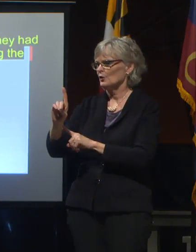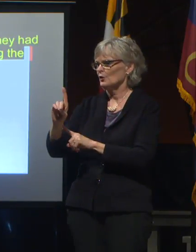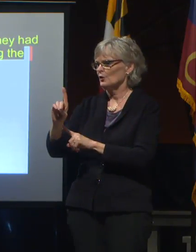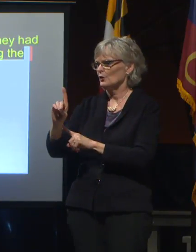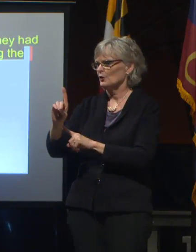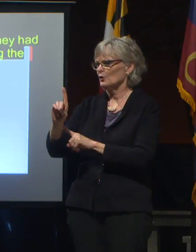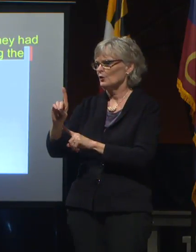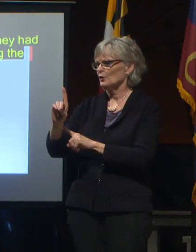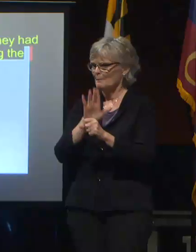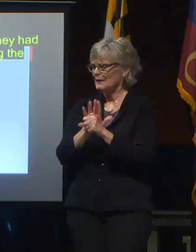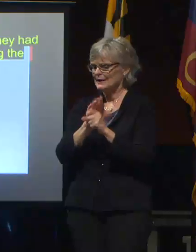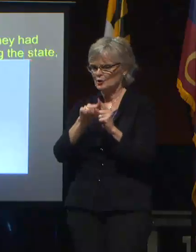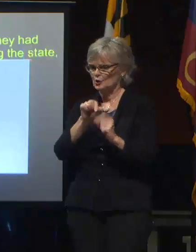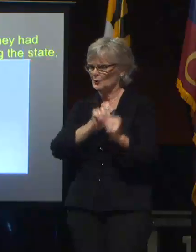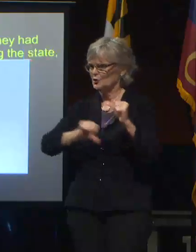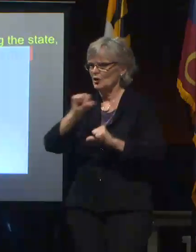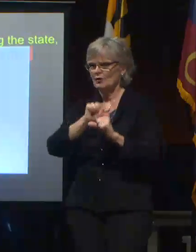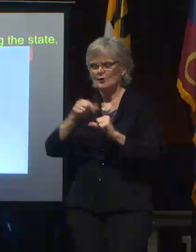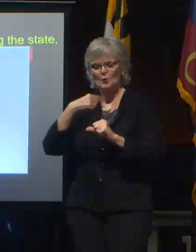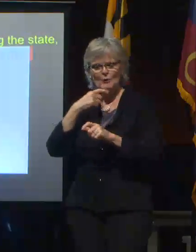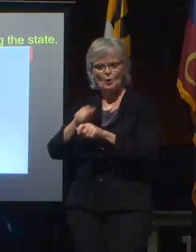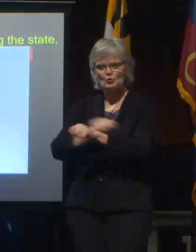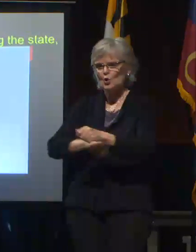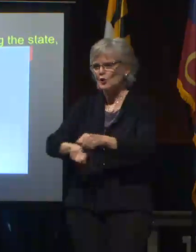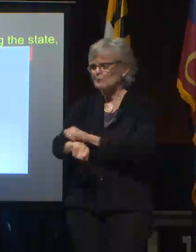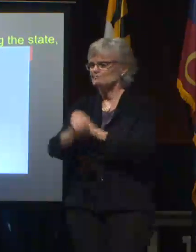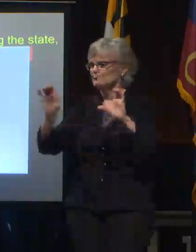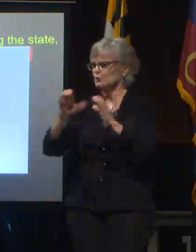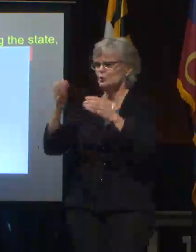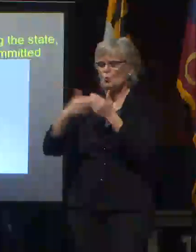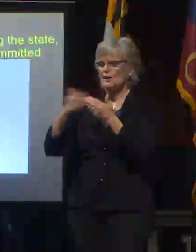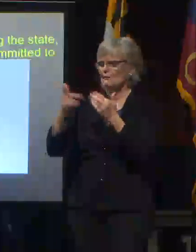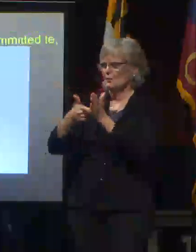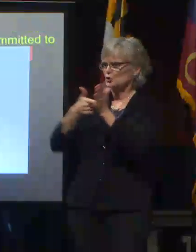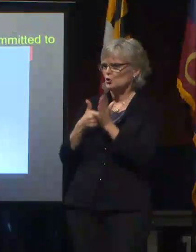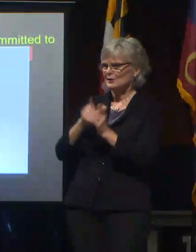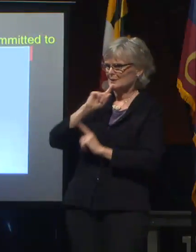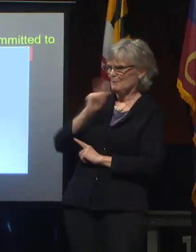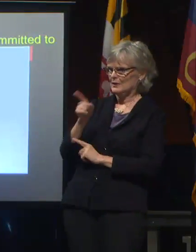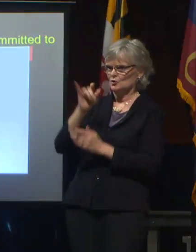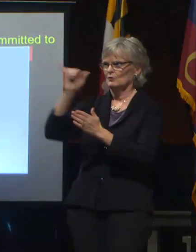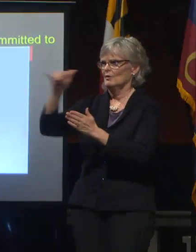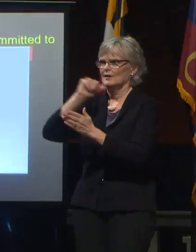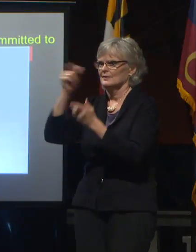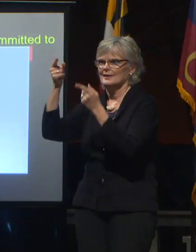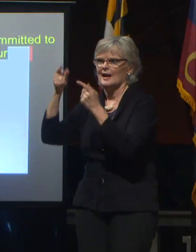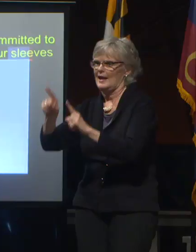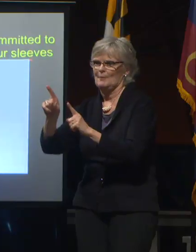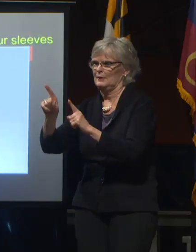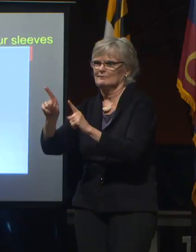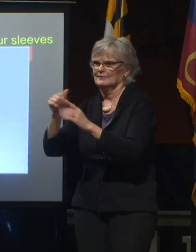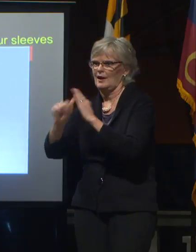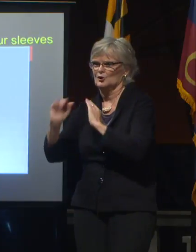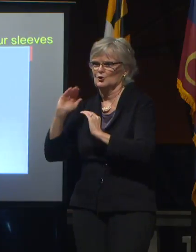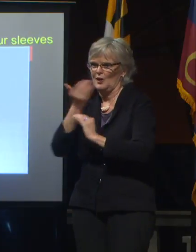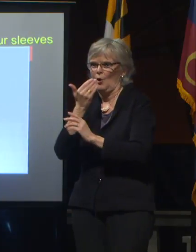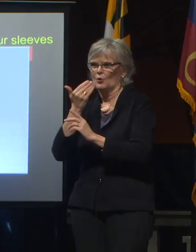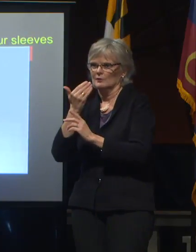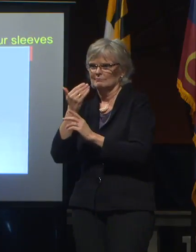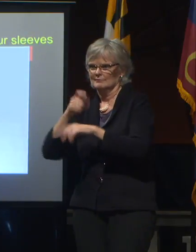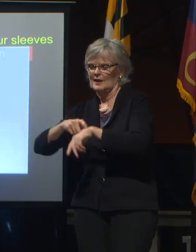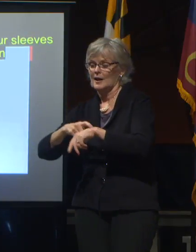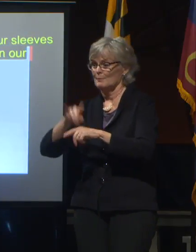Executive Leggett and I committed to one another that we were going to roll up our sleeves and do whatever it took to make sure that that did not happen on our watch. And in